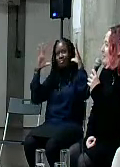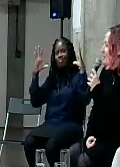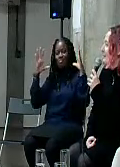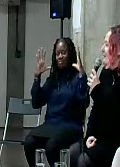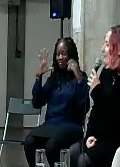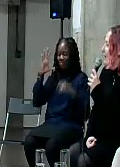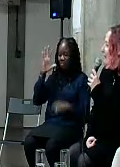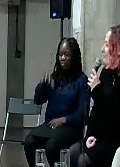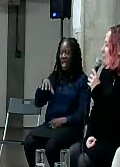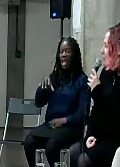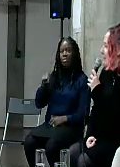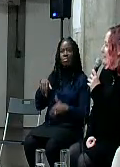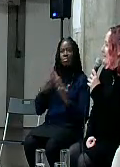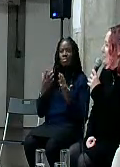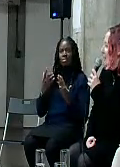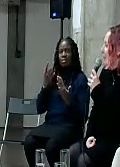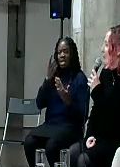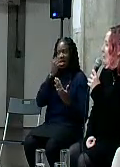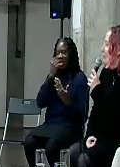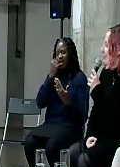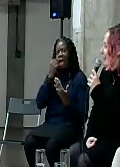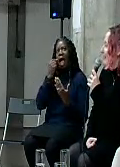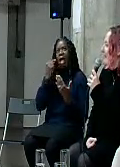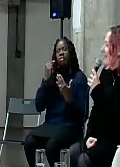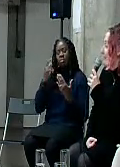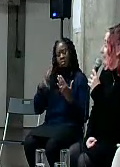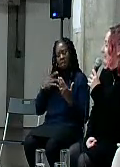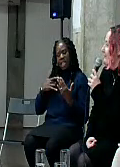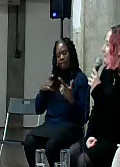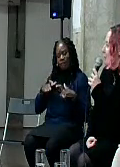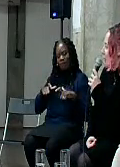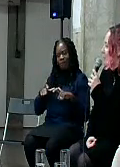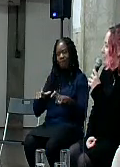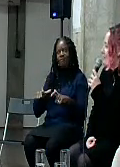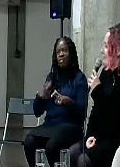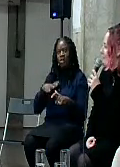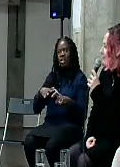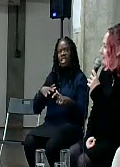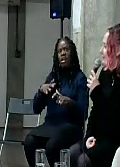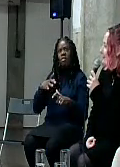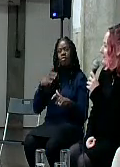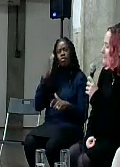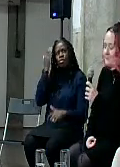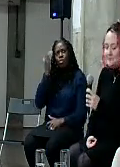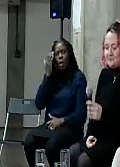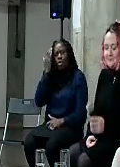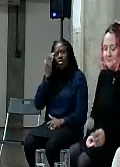can just be and not have to worry about providing and having worth.